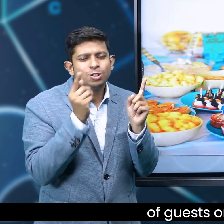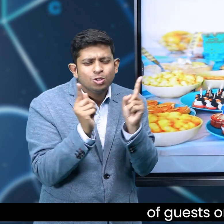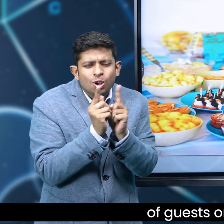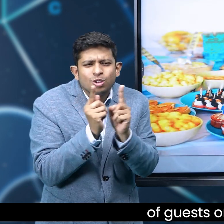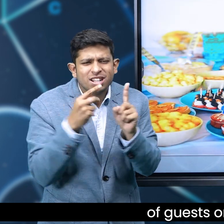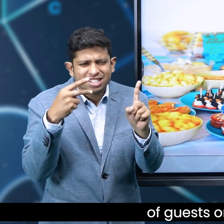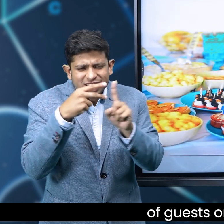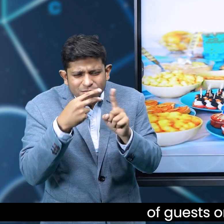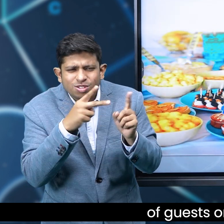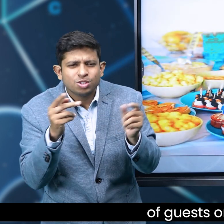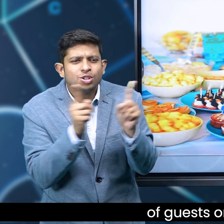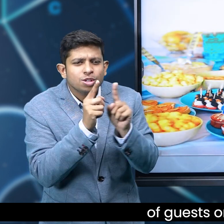equally.